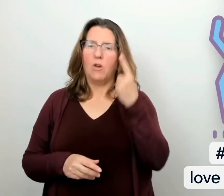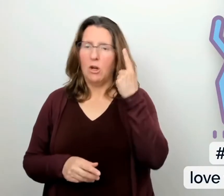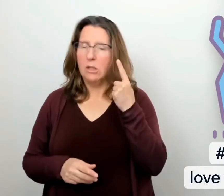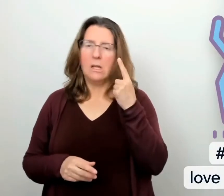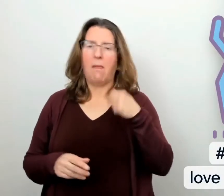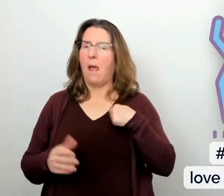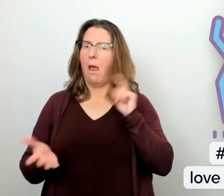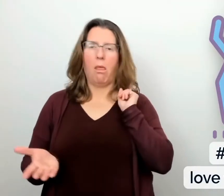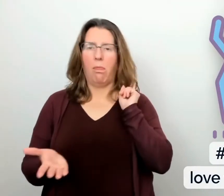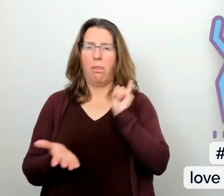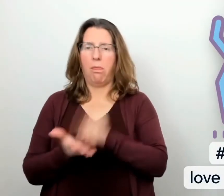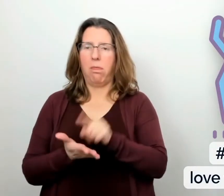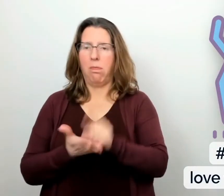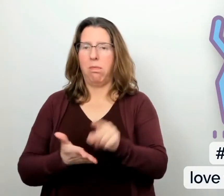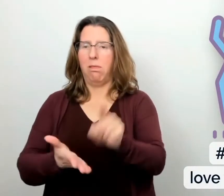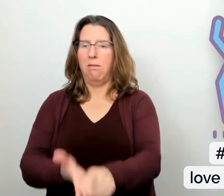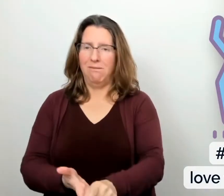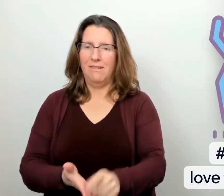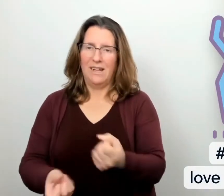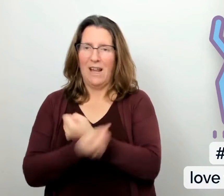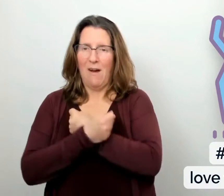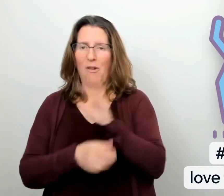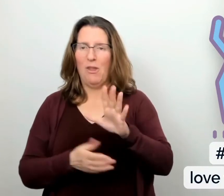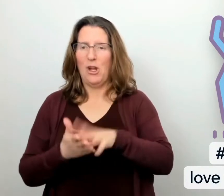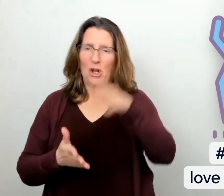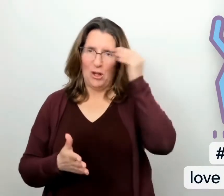Number 1, they fall in love with learning.